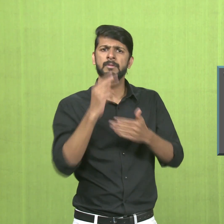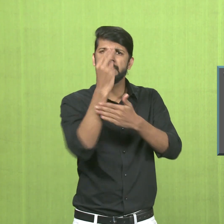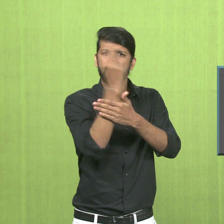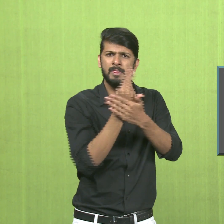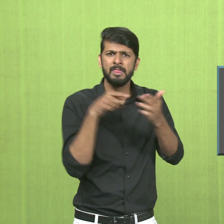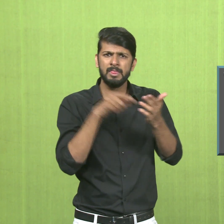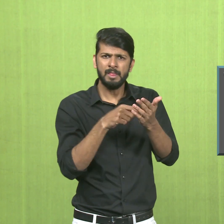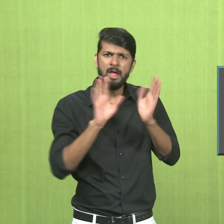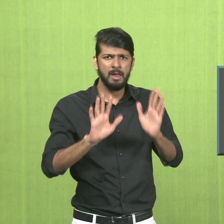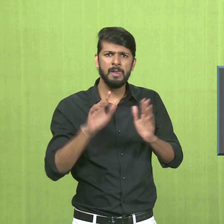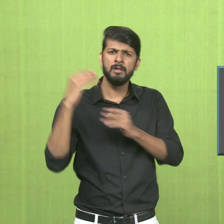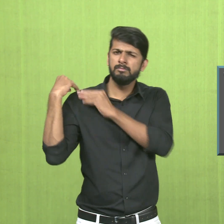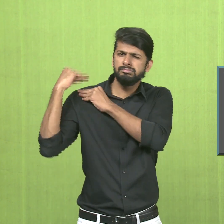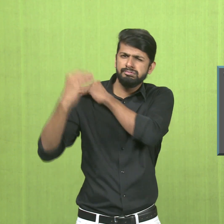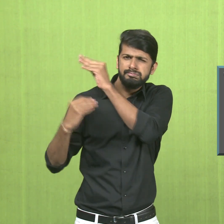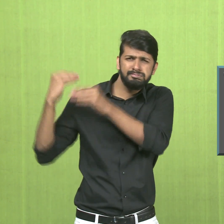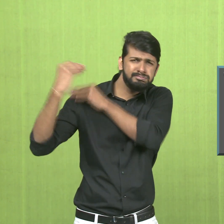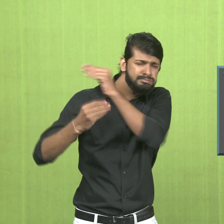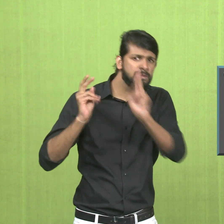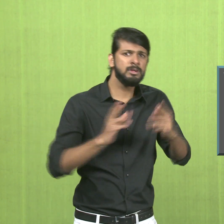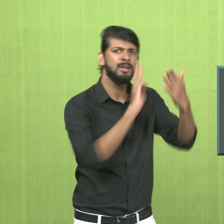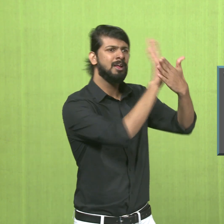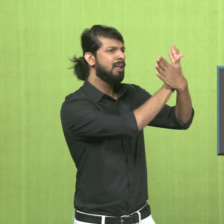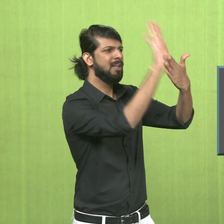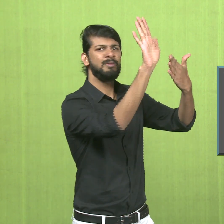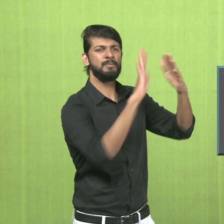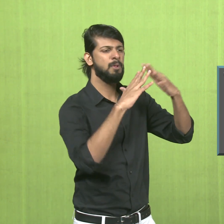Traditionally, these paintings were being done on wall.